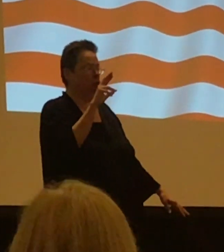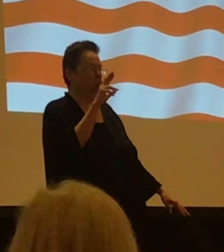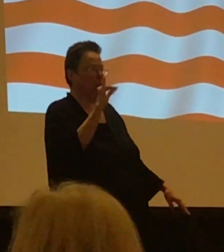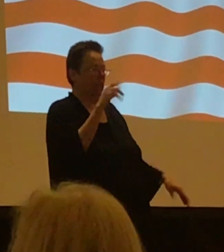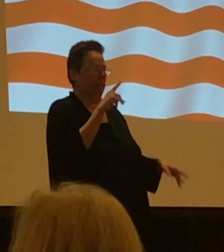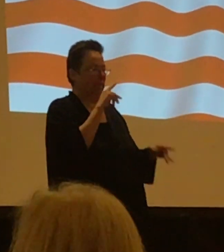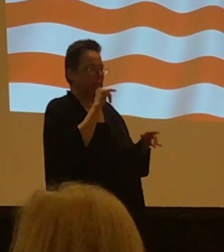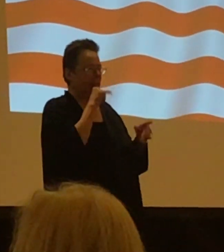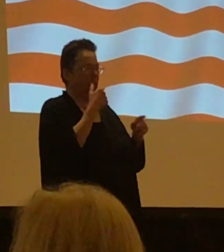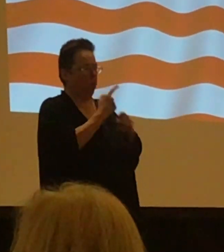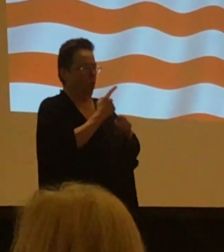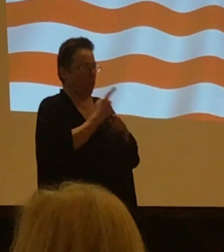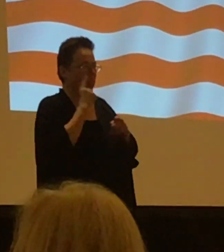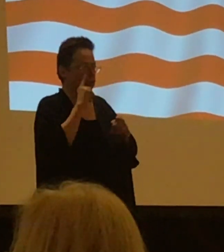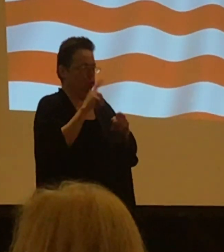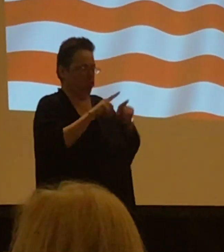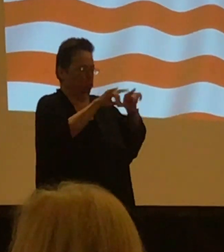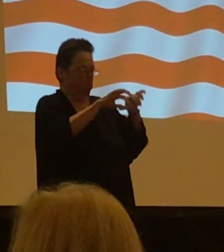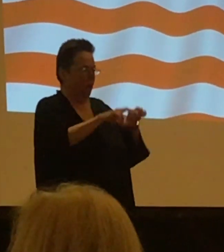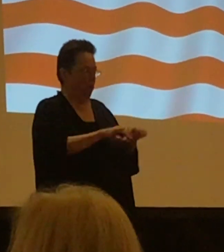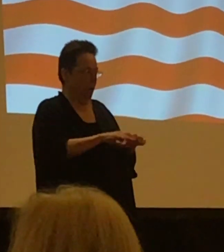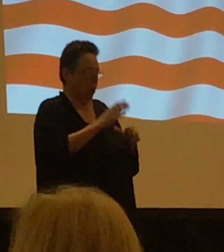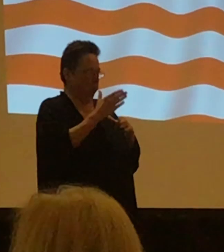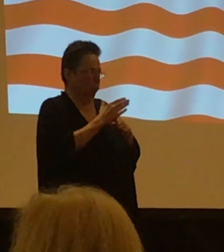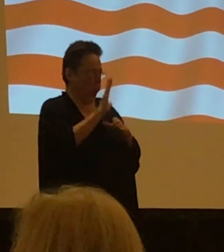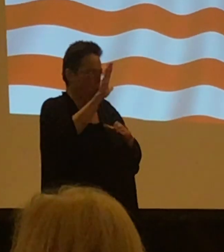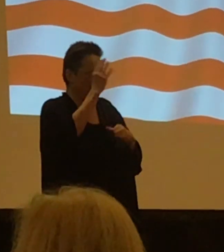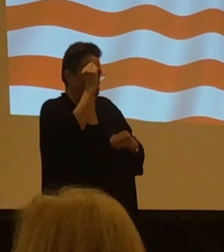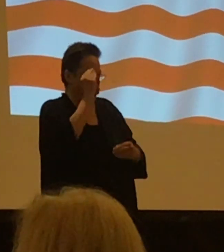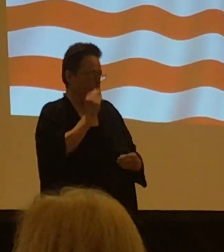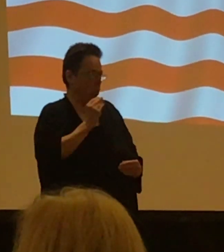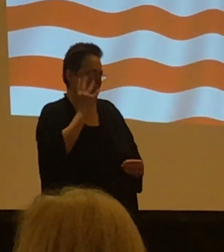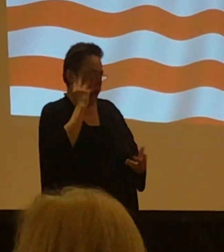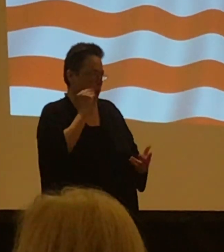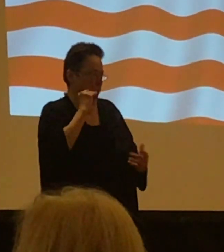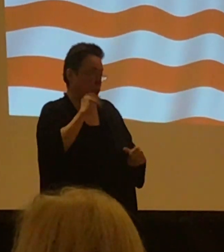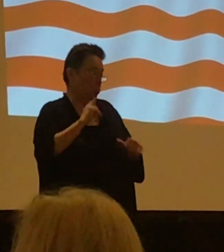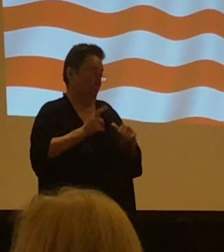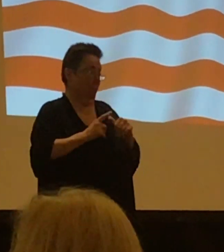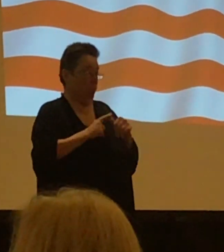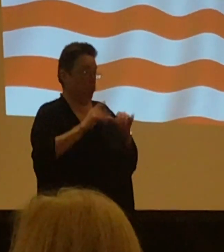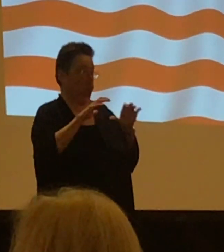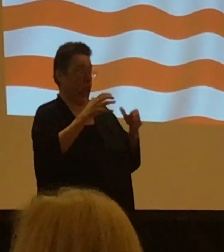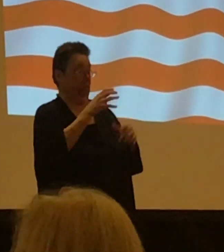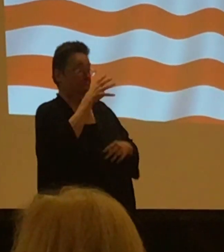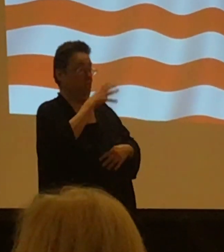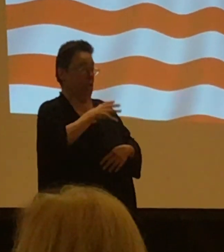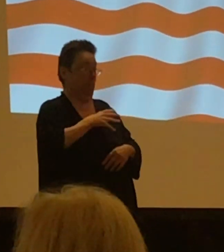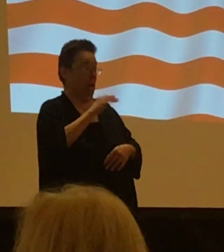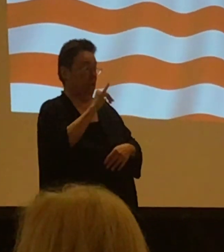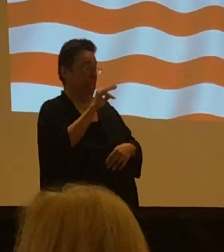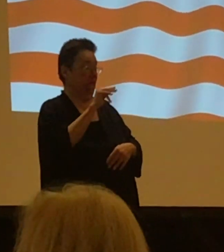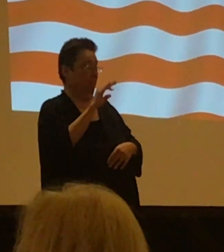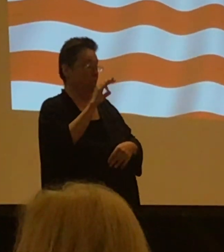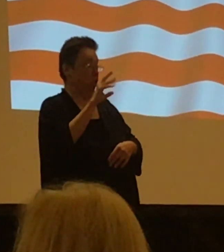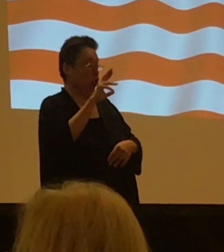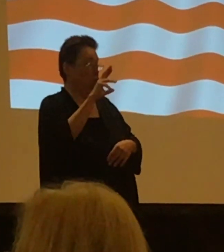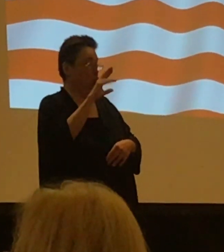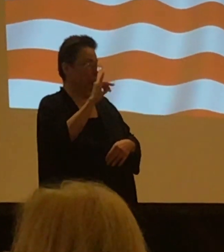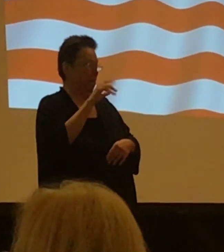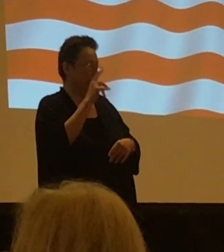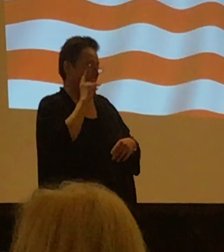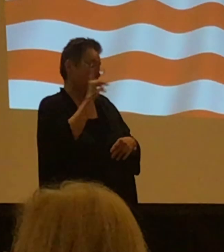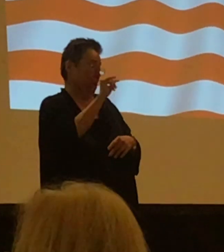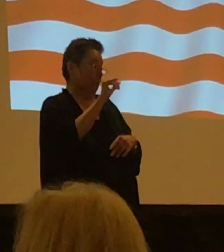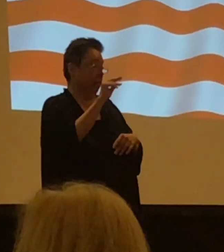write about and share her experience as one of the first female infantry. She was a tank commander